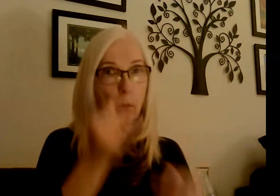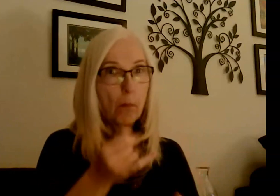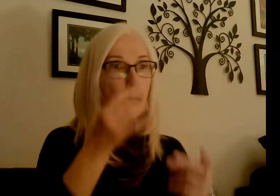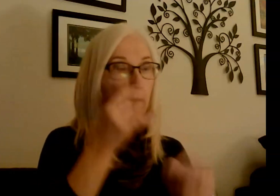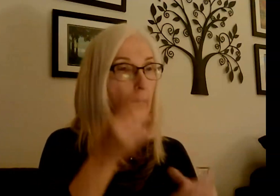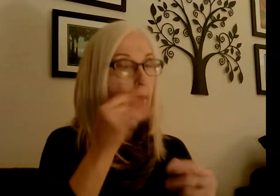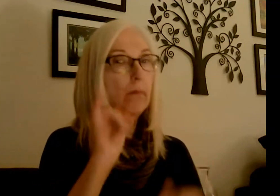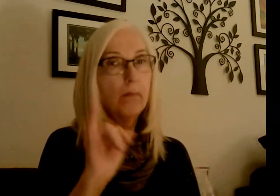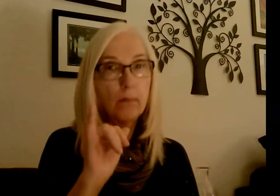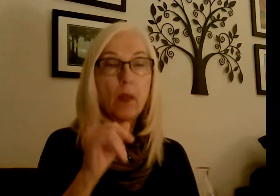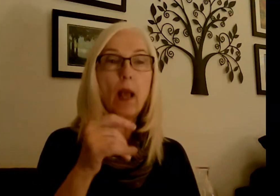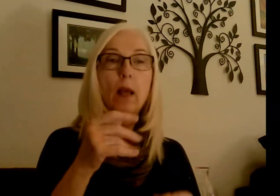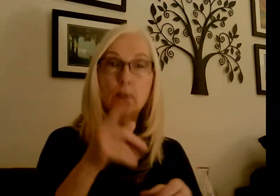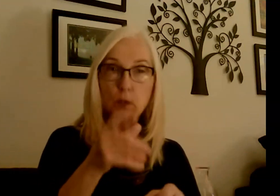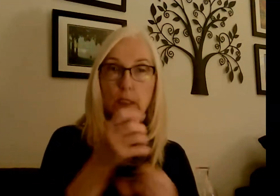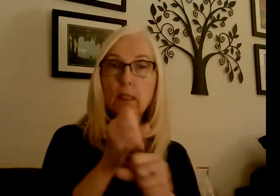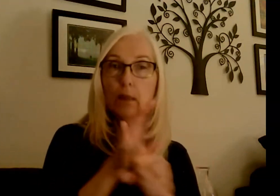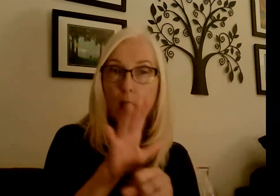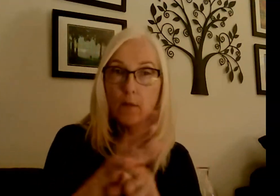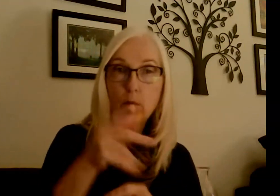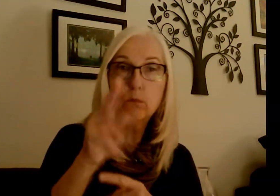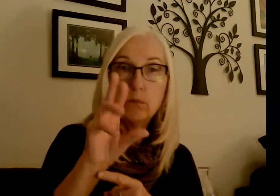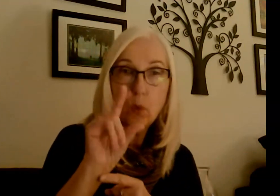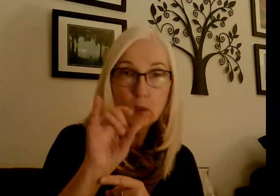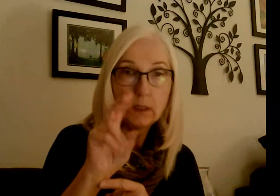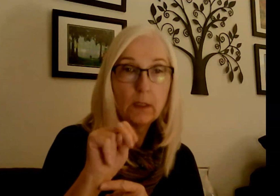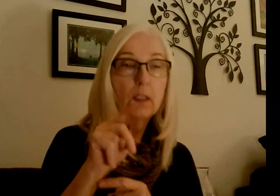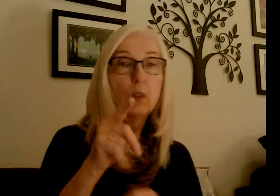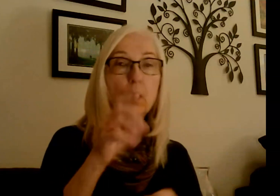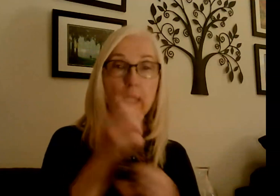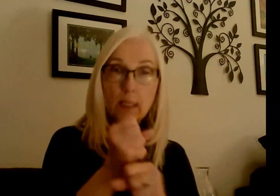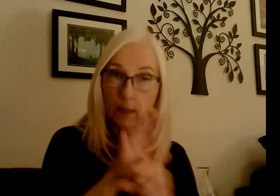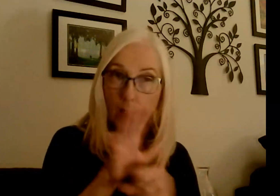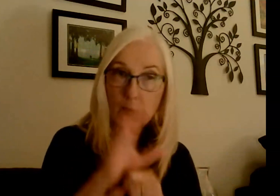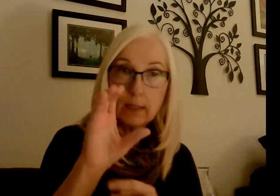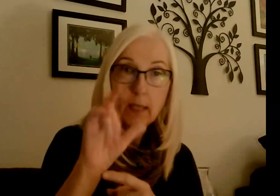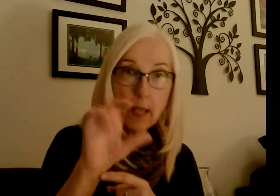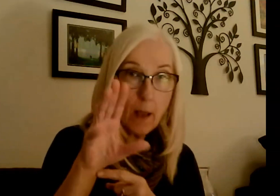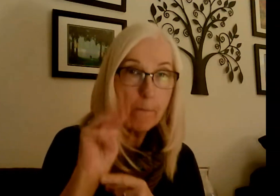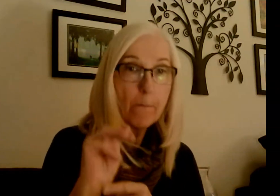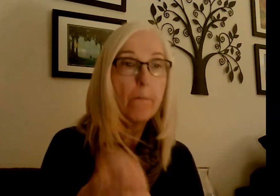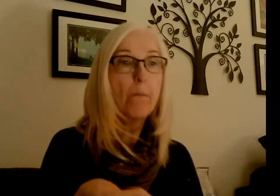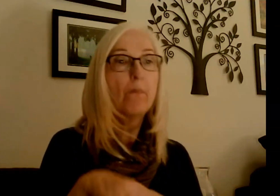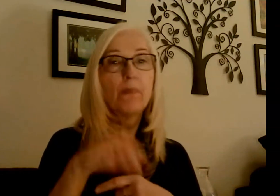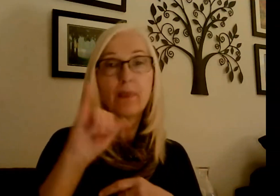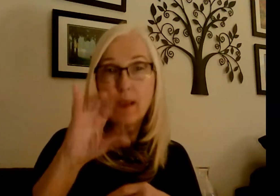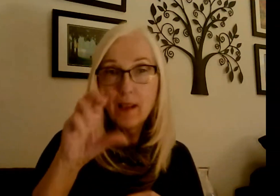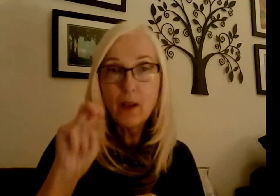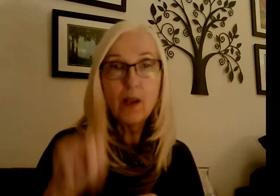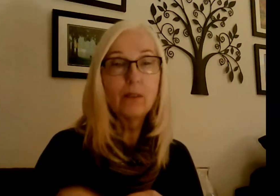It will really help you make good choices on what you can eat and different alternatives. It'll help you get enough